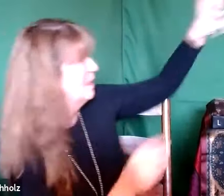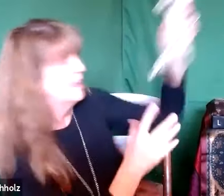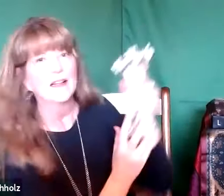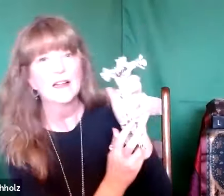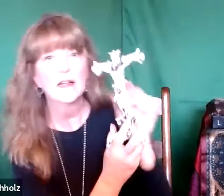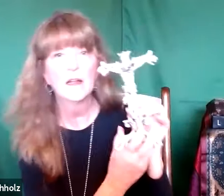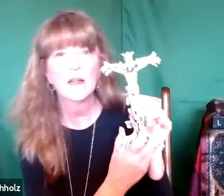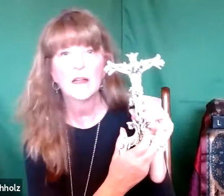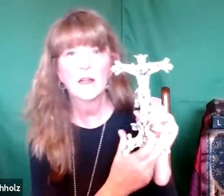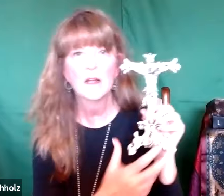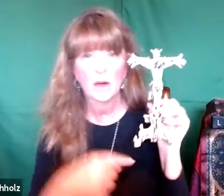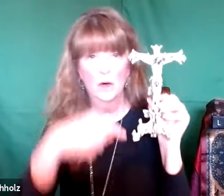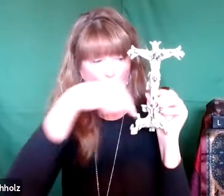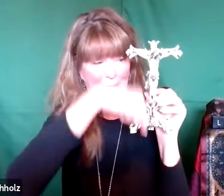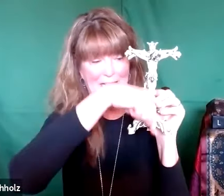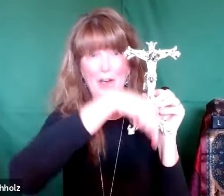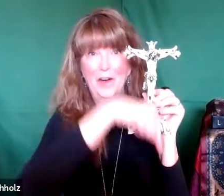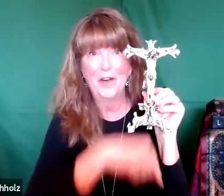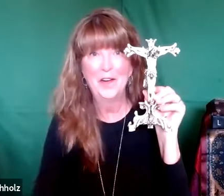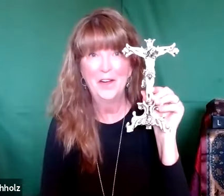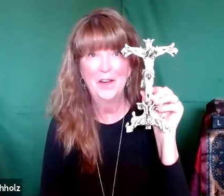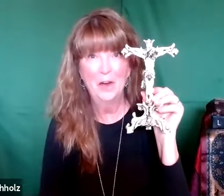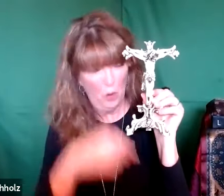stand right here at the foot of the cross